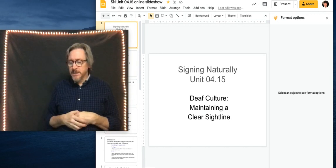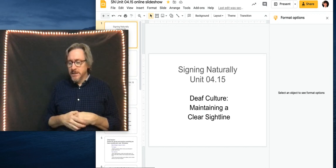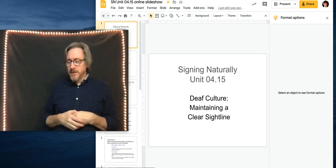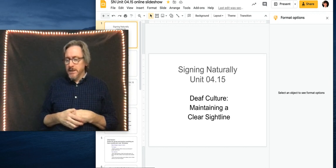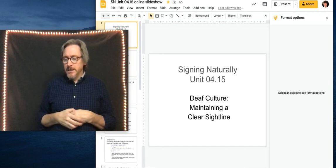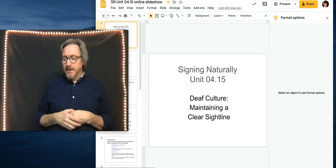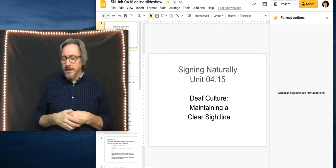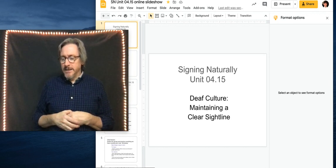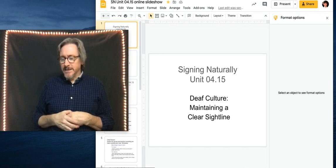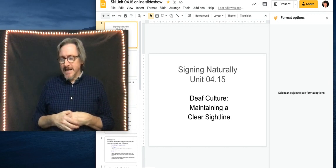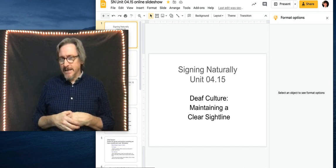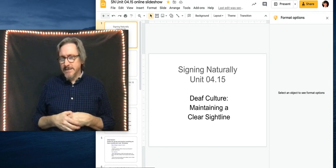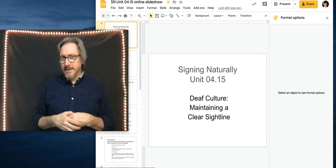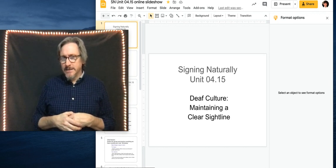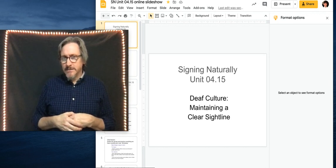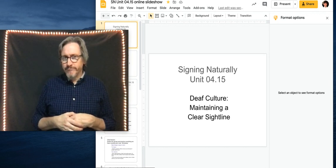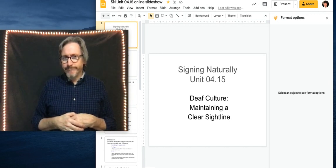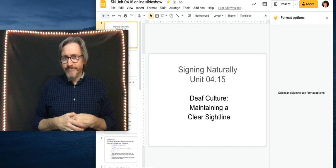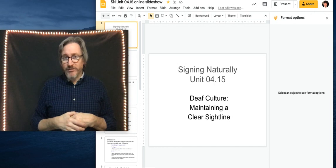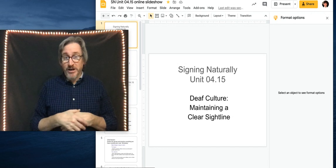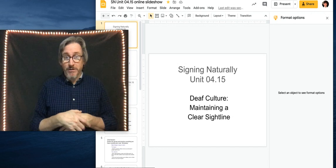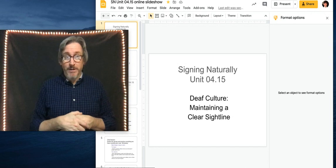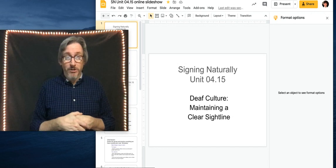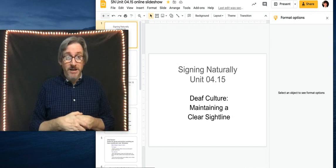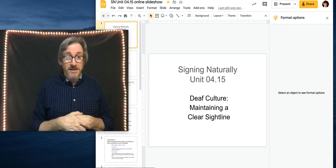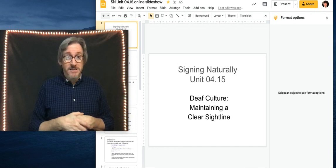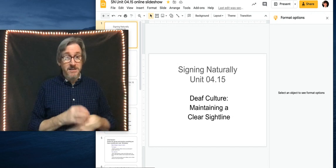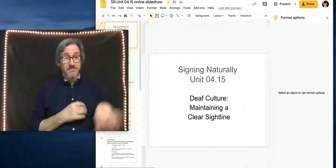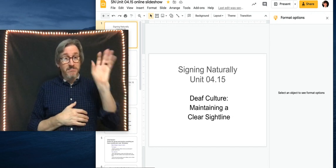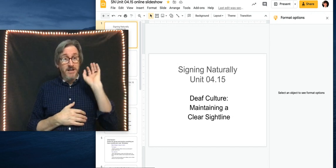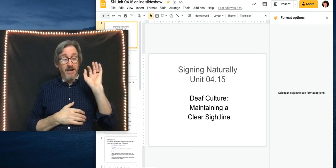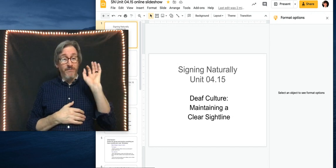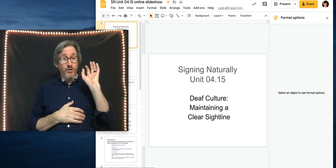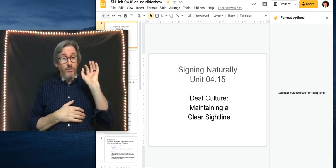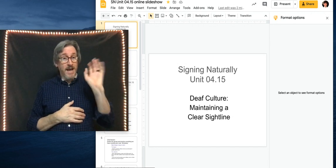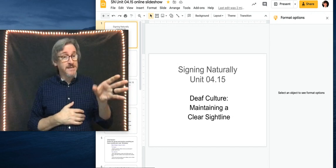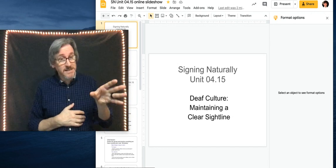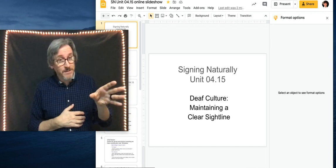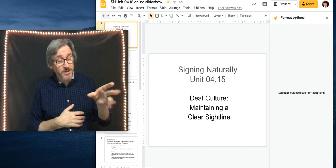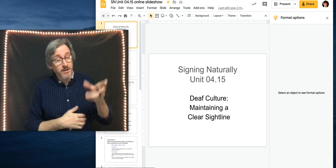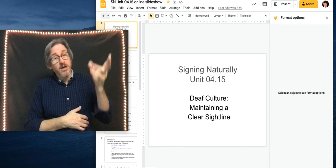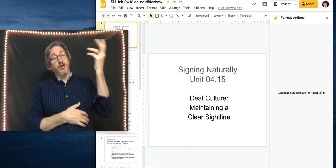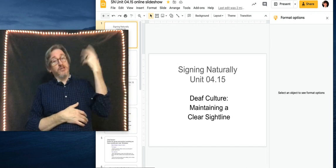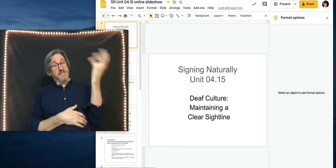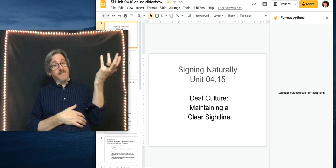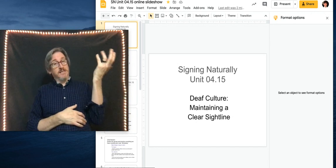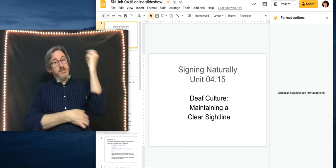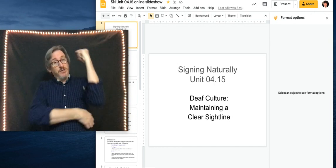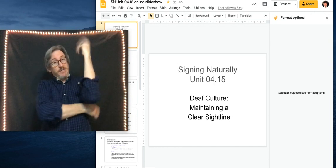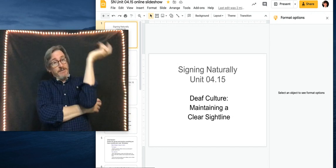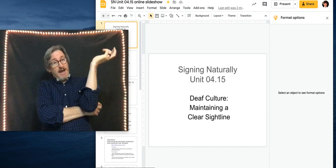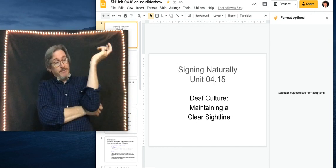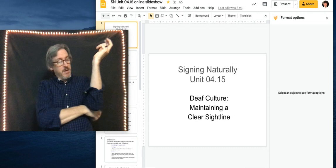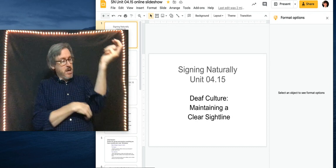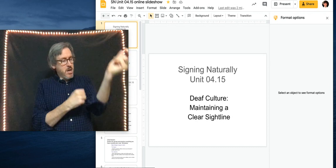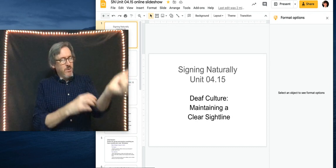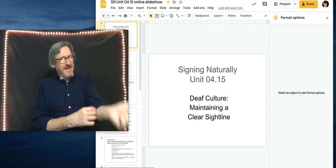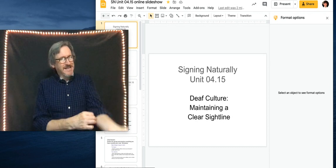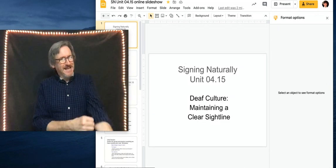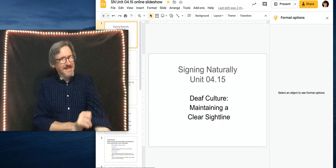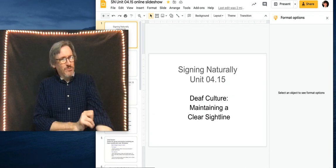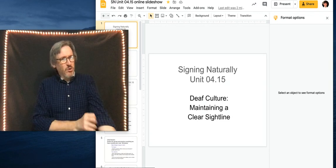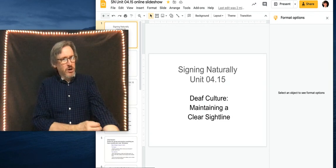And the tendency for hearing people is, if you can't see something, you'll just listen, so you sit back.